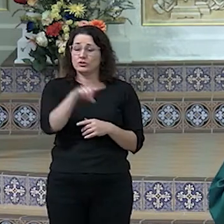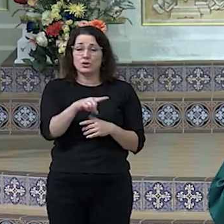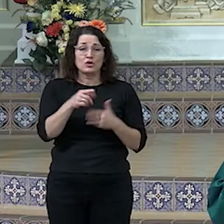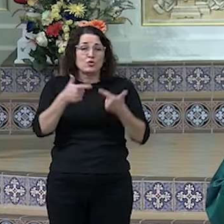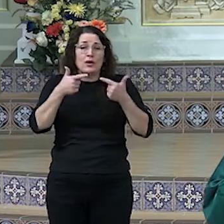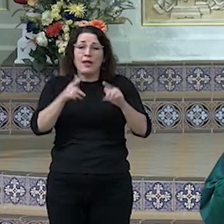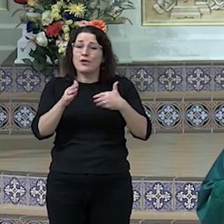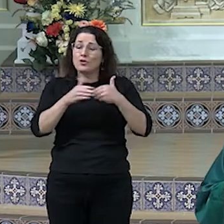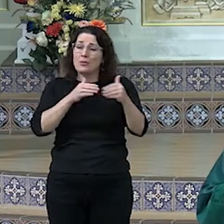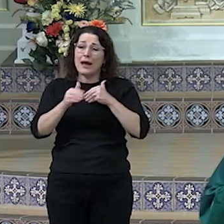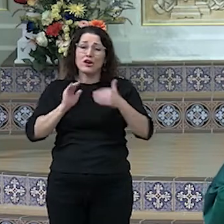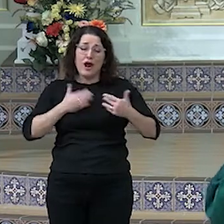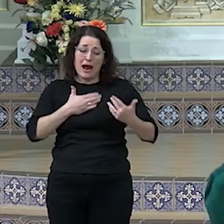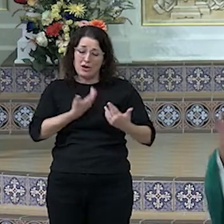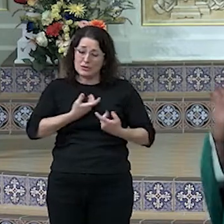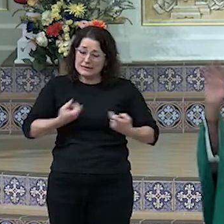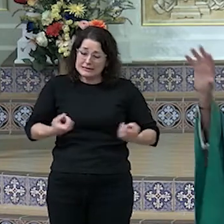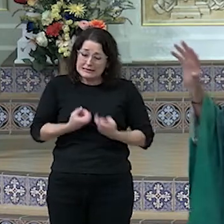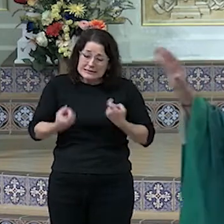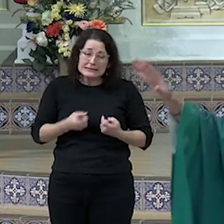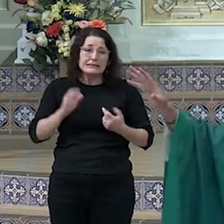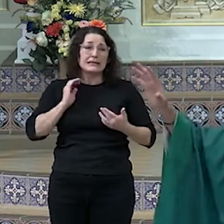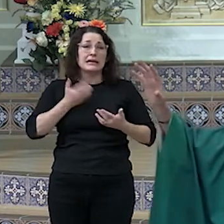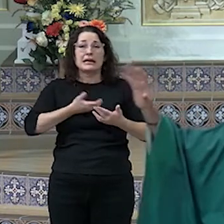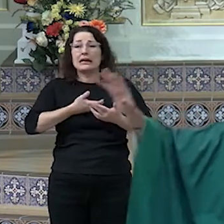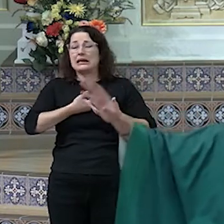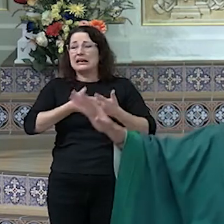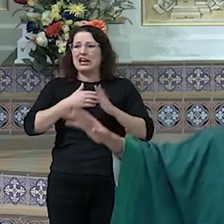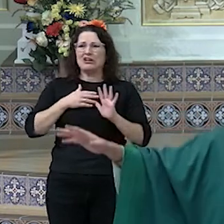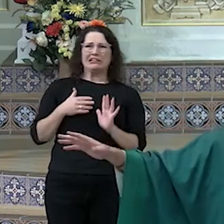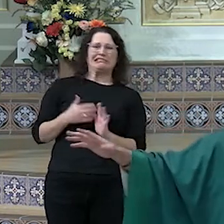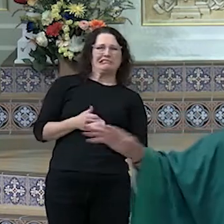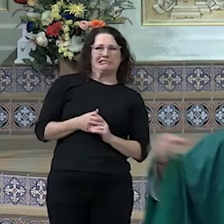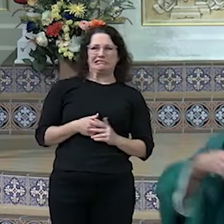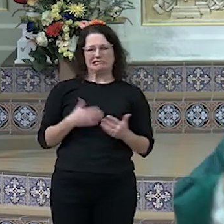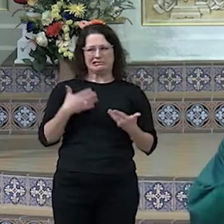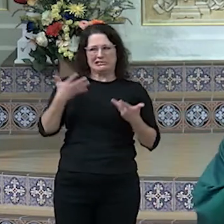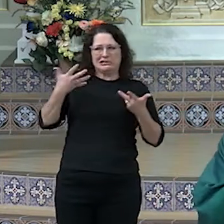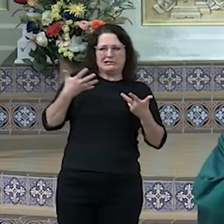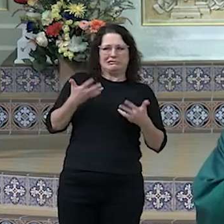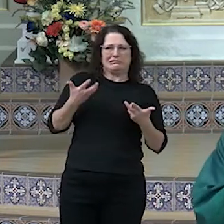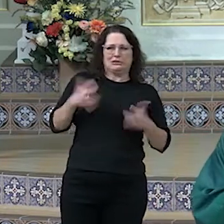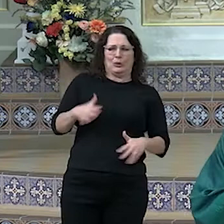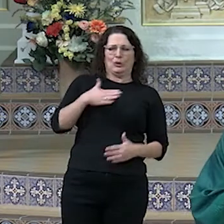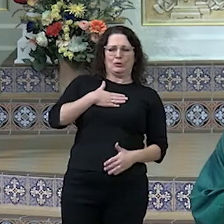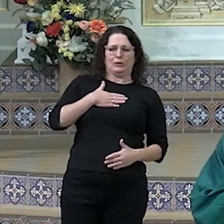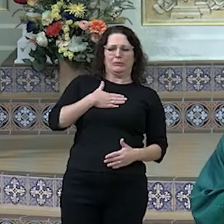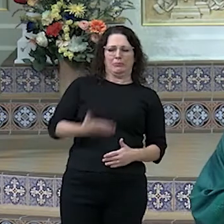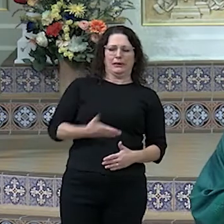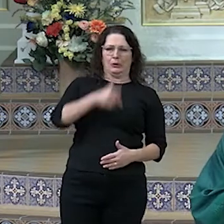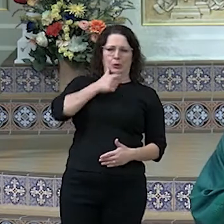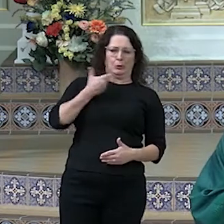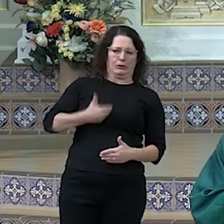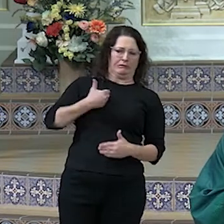brokenness, the part that we may not want to admit is a part of us,